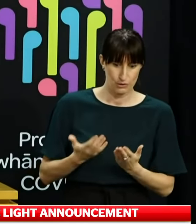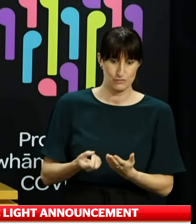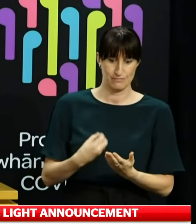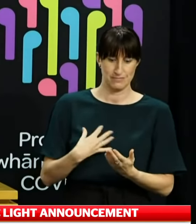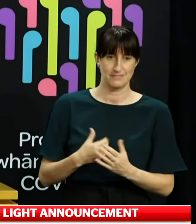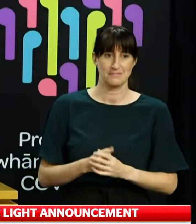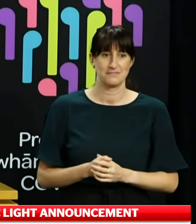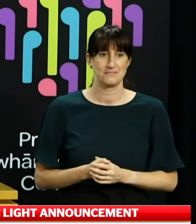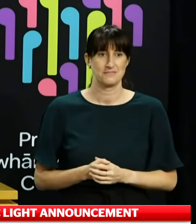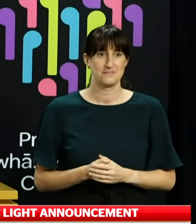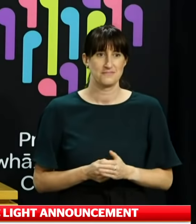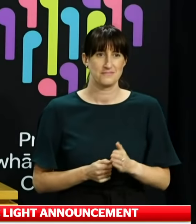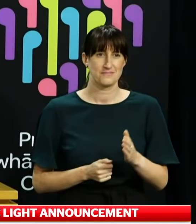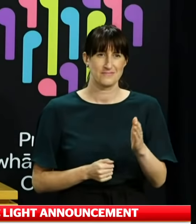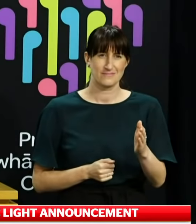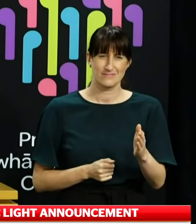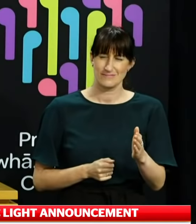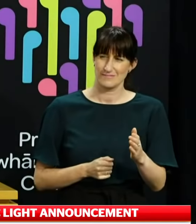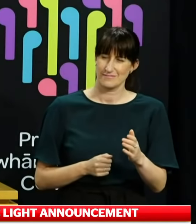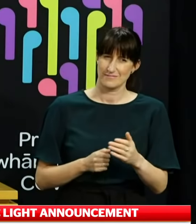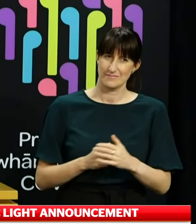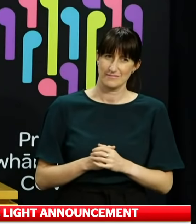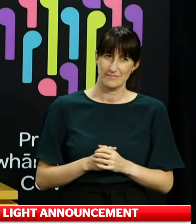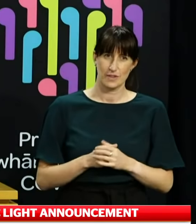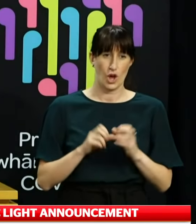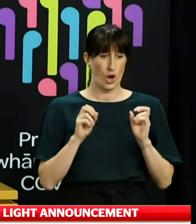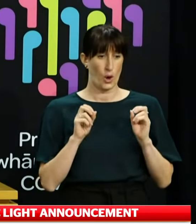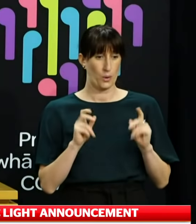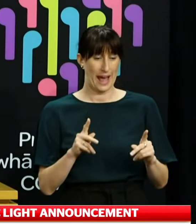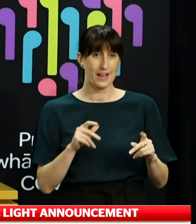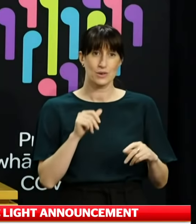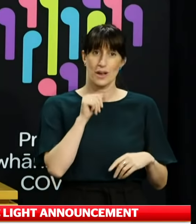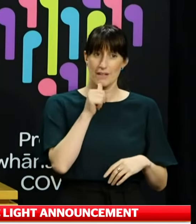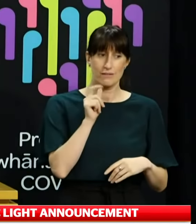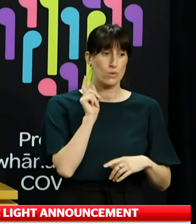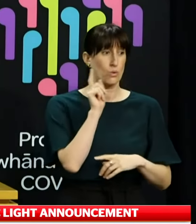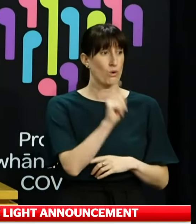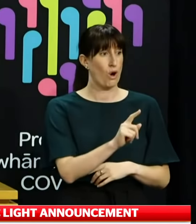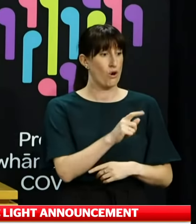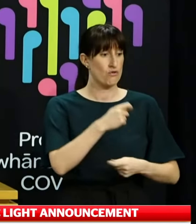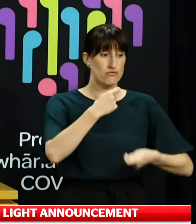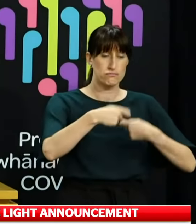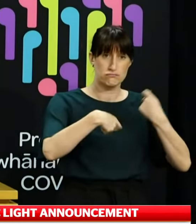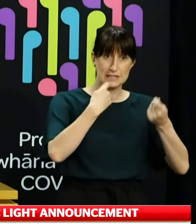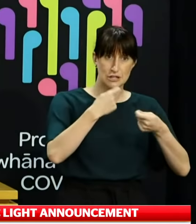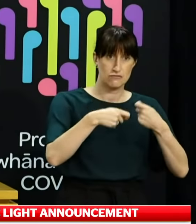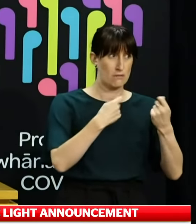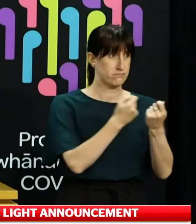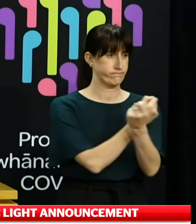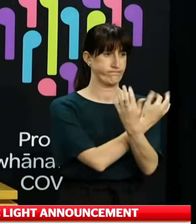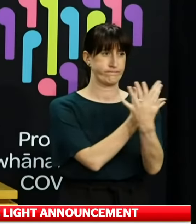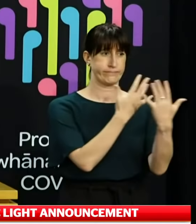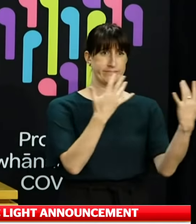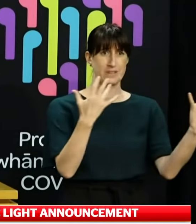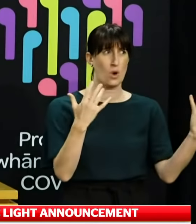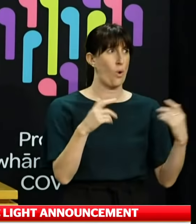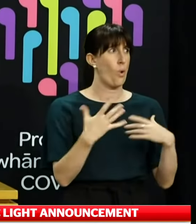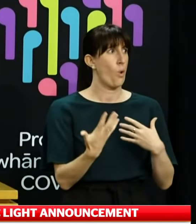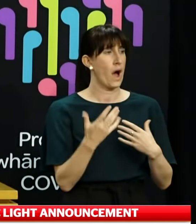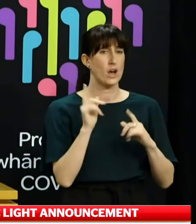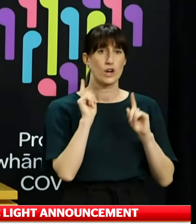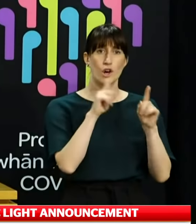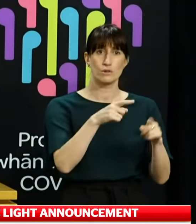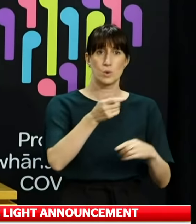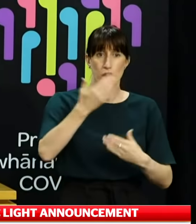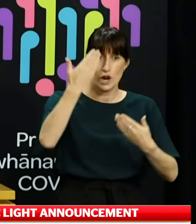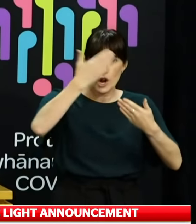then if you don't have to wear a mask in a hospitality outlet where there can be a limitless crowd on a dance floor with